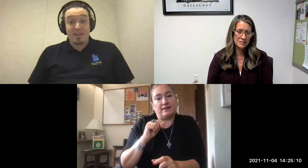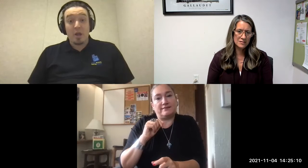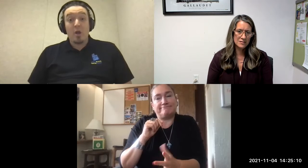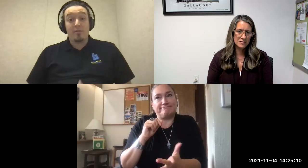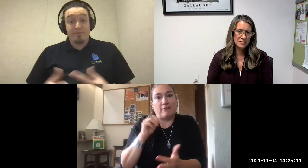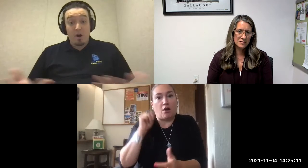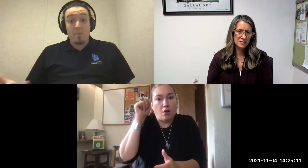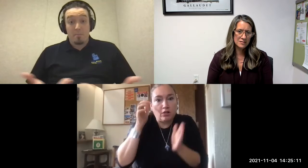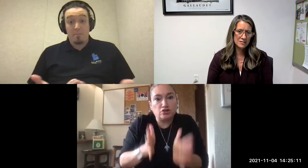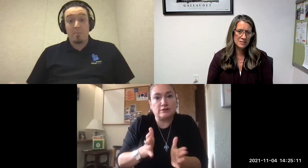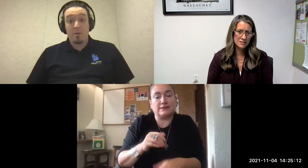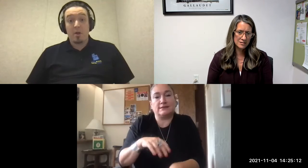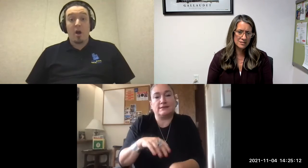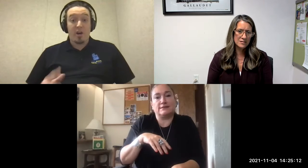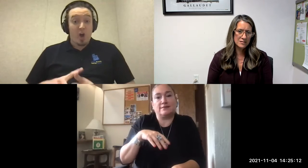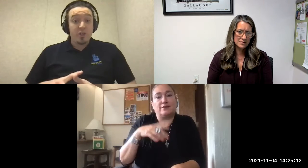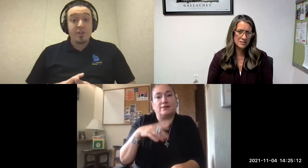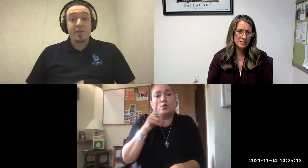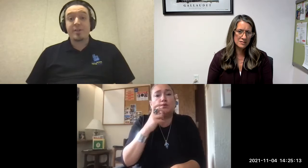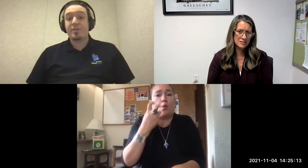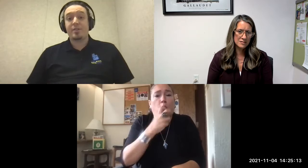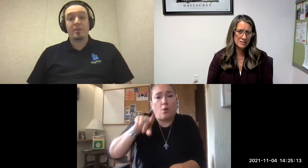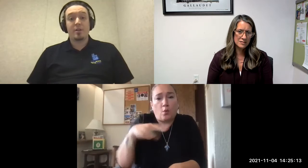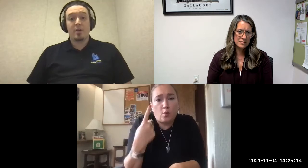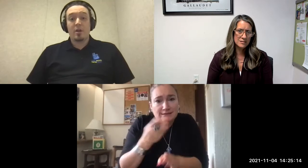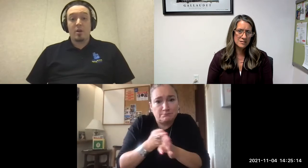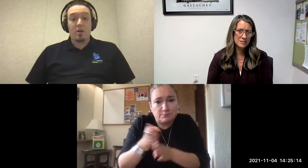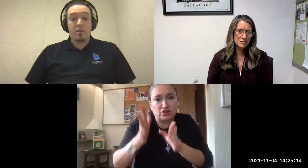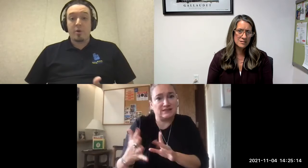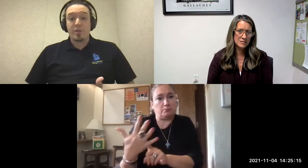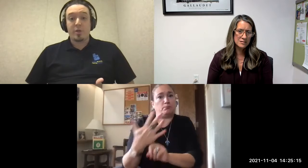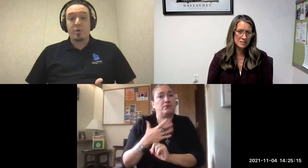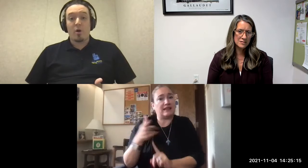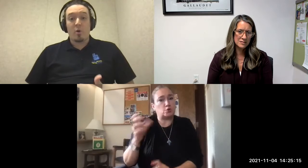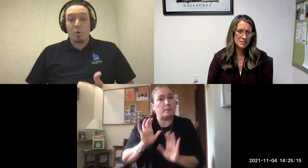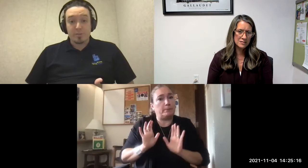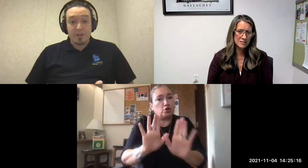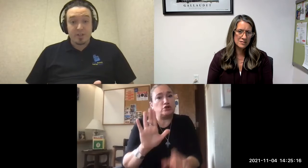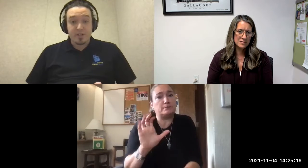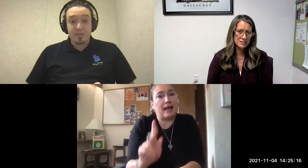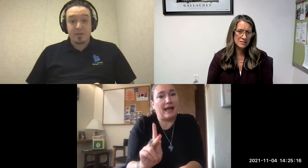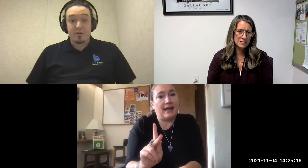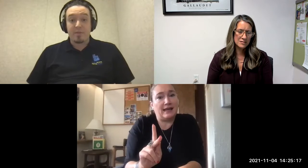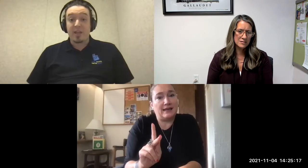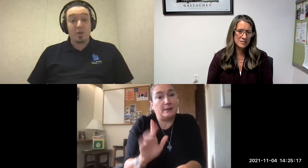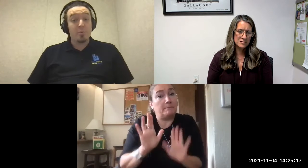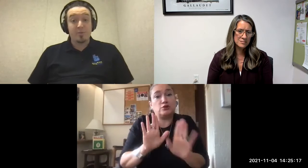receiving from audiologists, those who are oral specialists. They do push